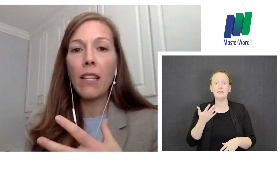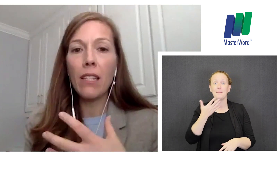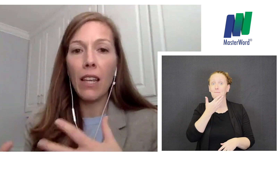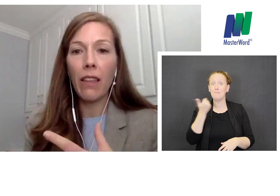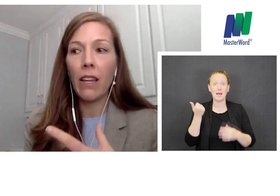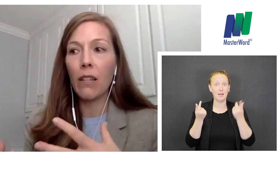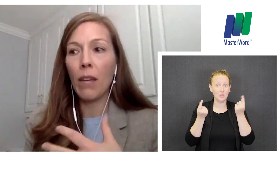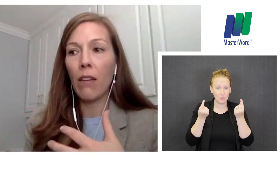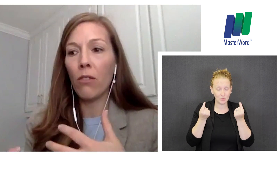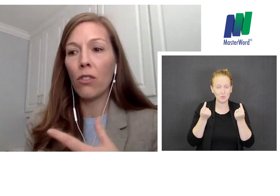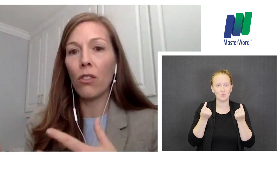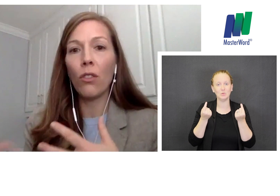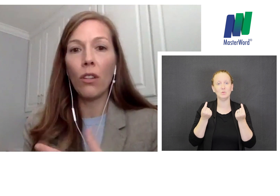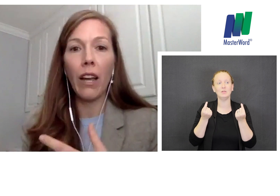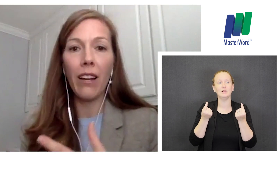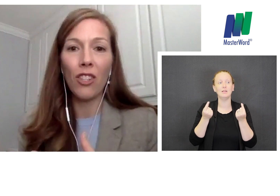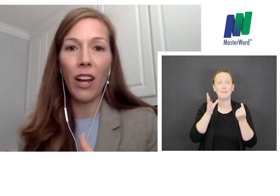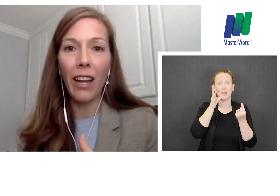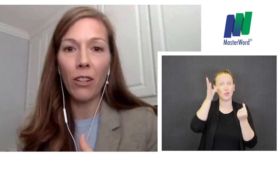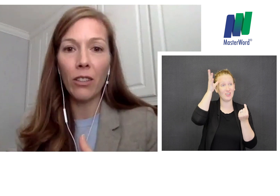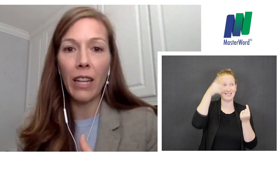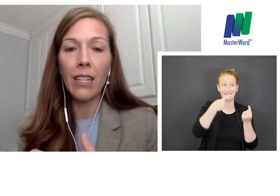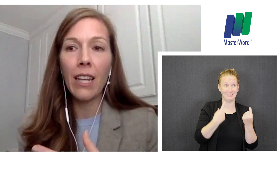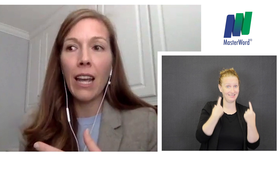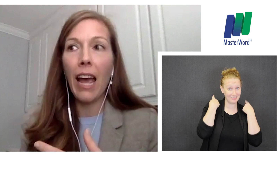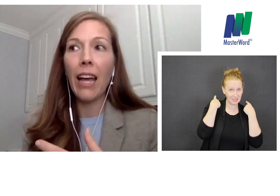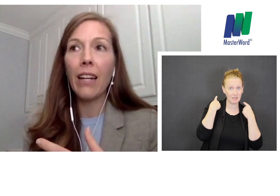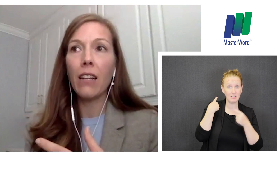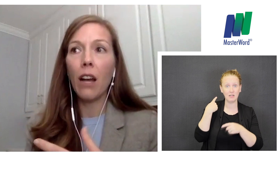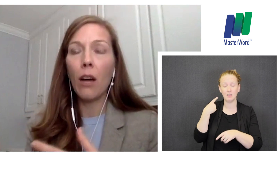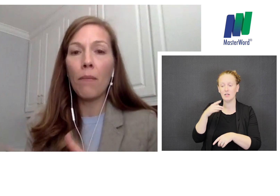an amazing thing to be able to look at a child and